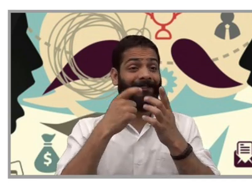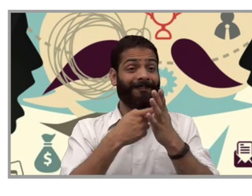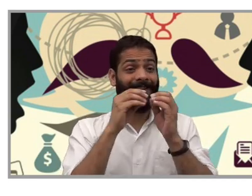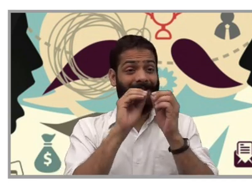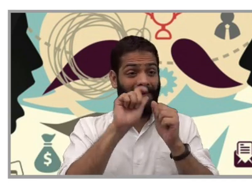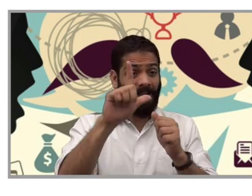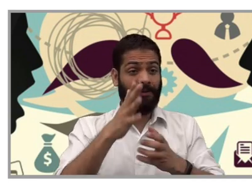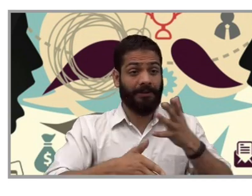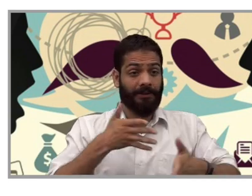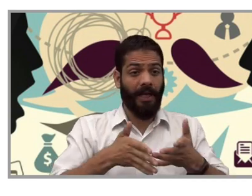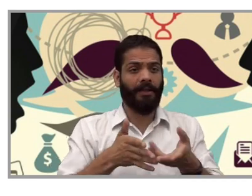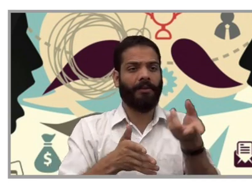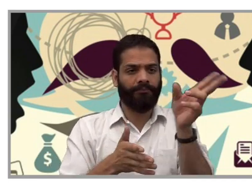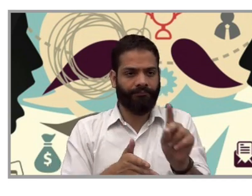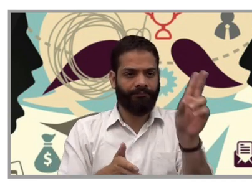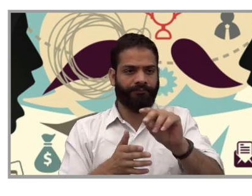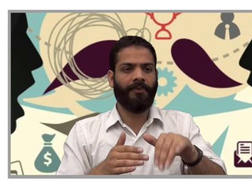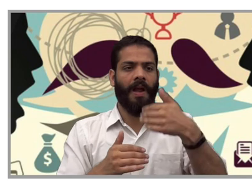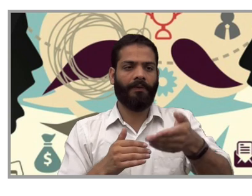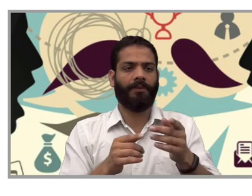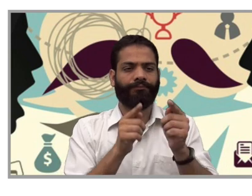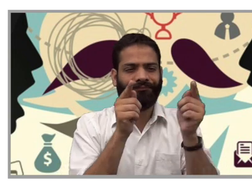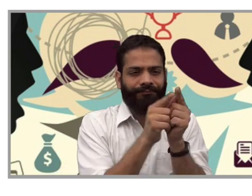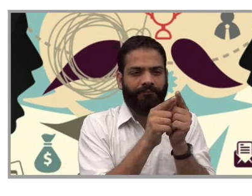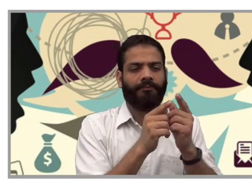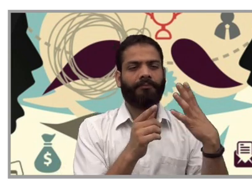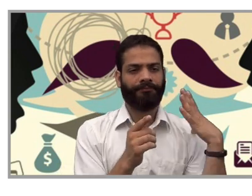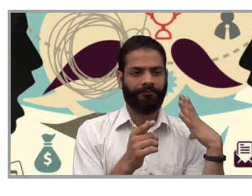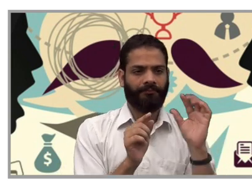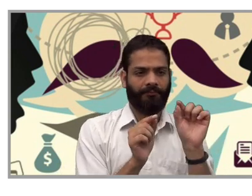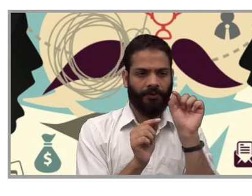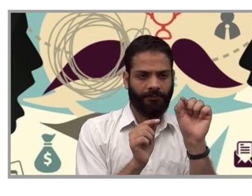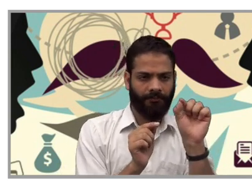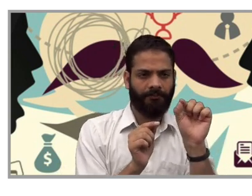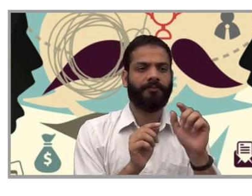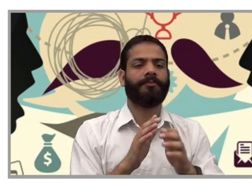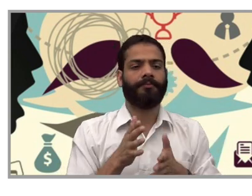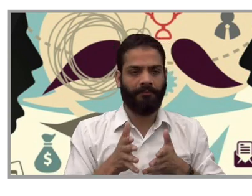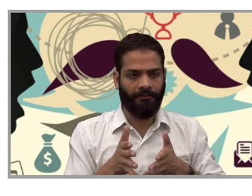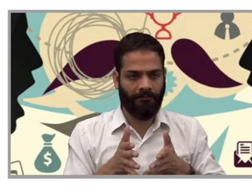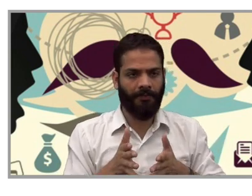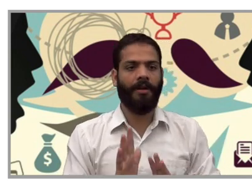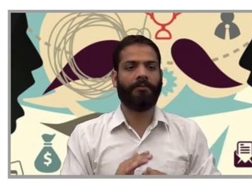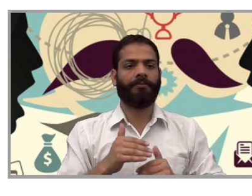to make the eventuality. For example, Ram gives book to Sita again and again.